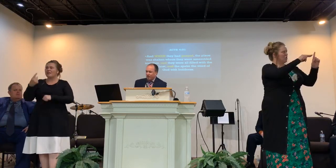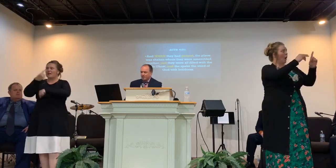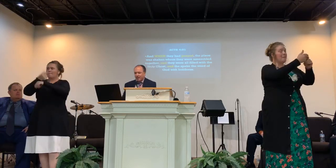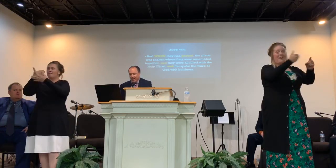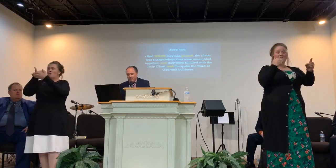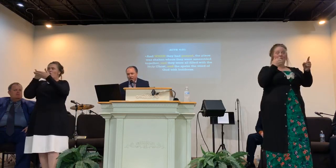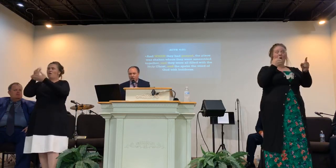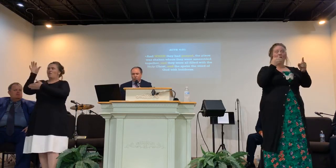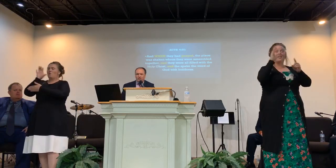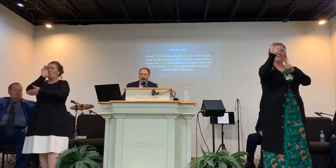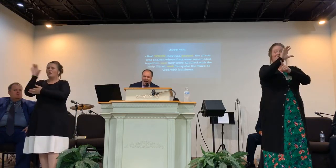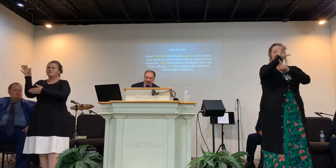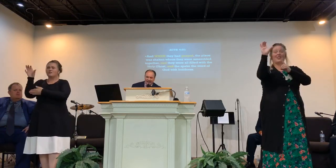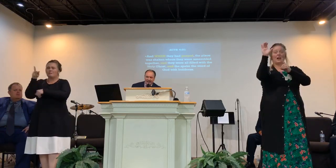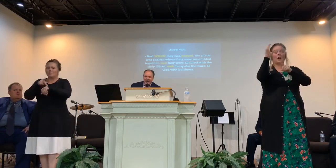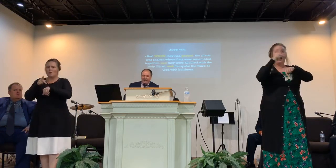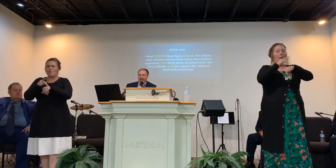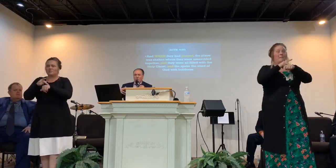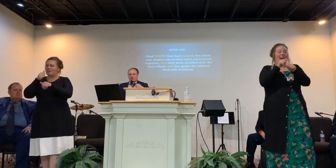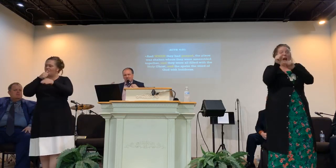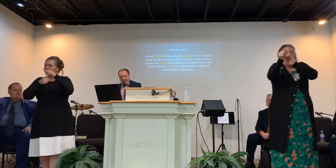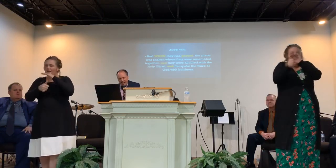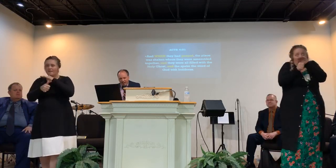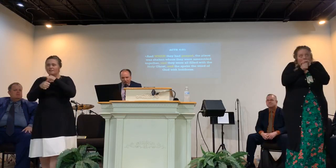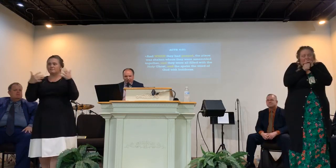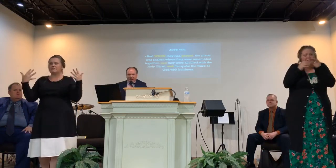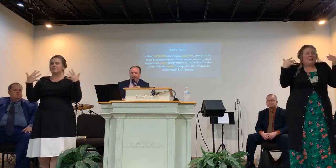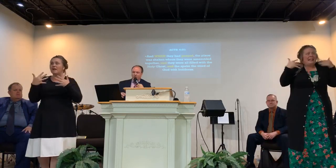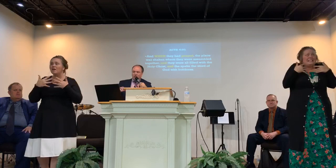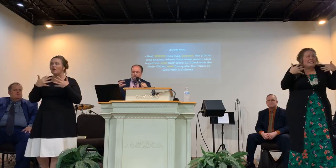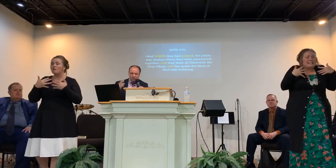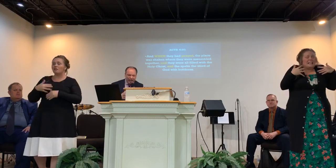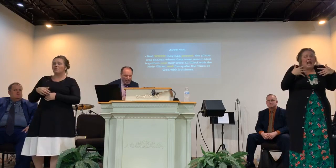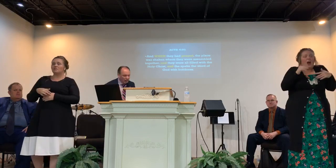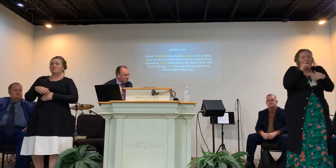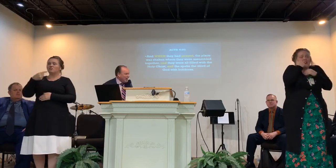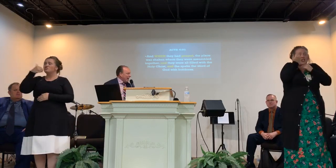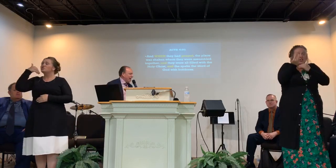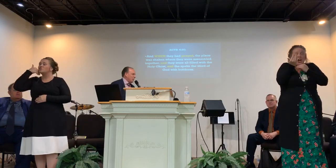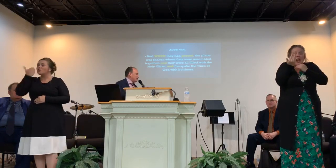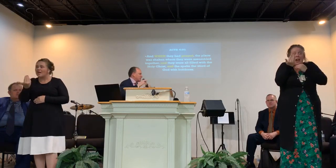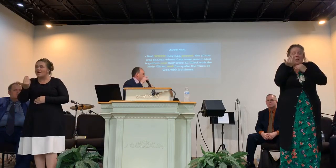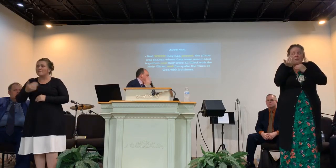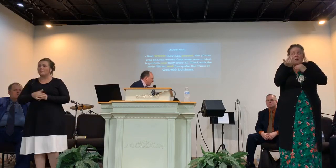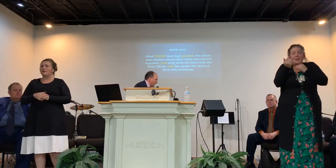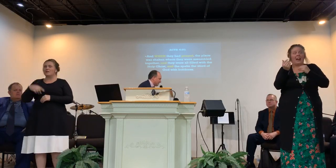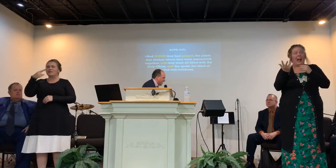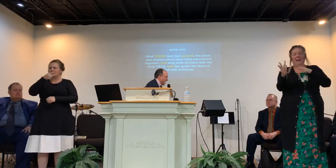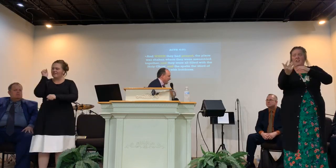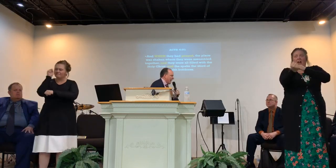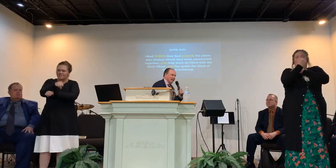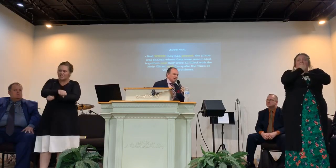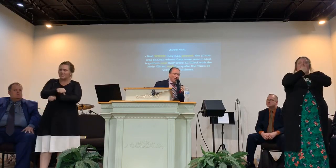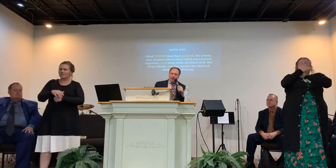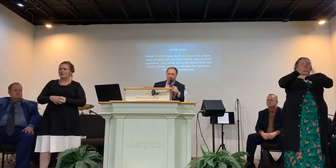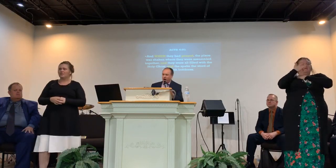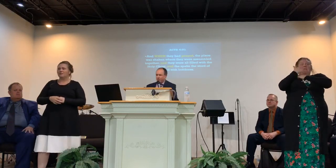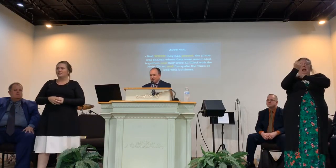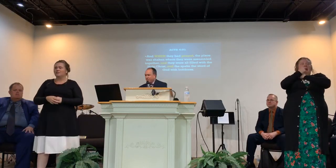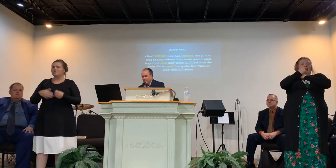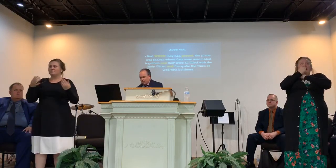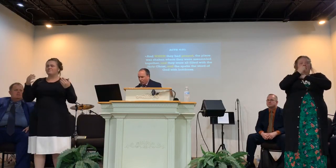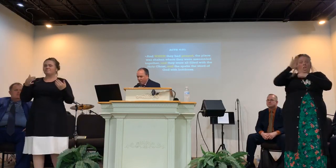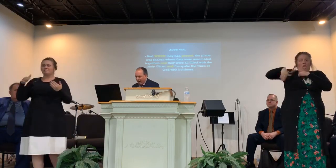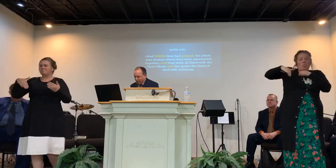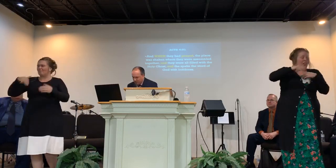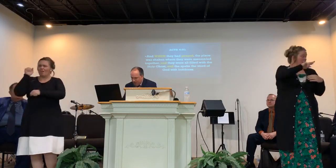the cross, Peter was hiding, and he was scared, and he was ashamed, and he was defeated. He hadn't overcome